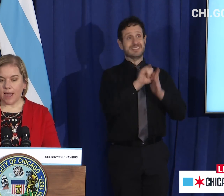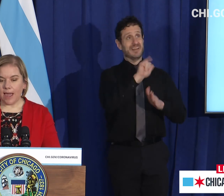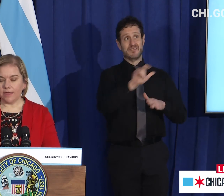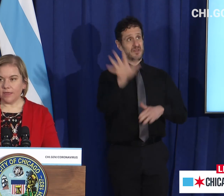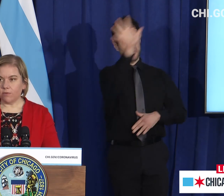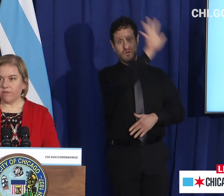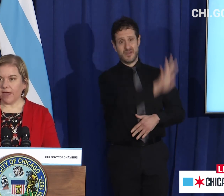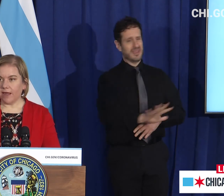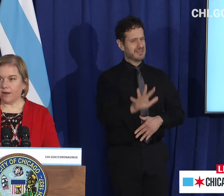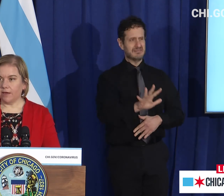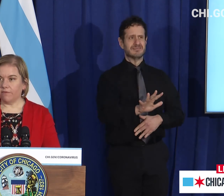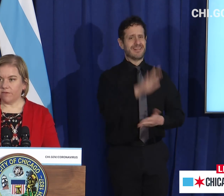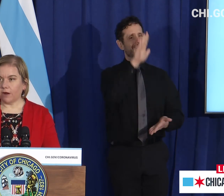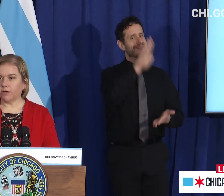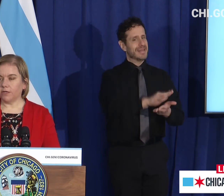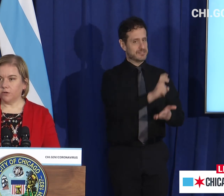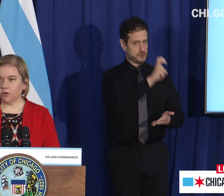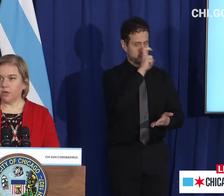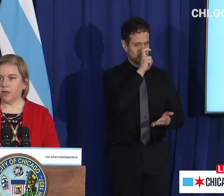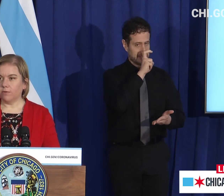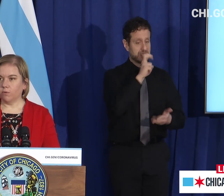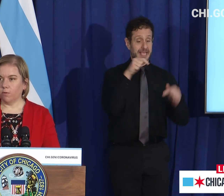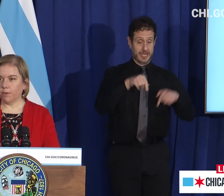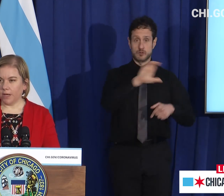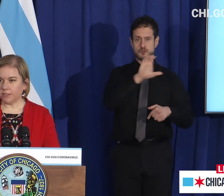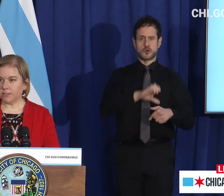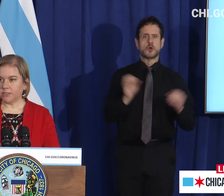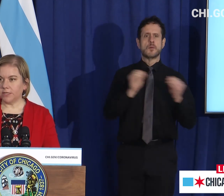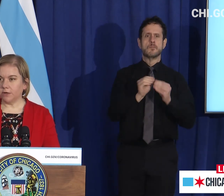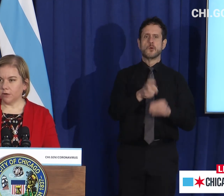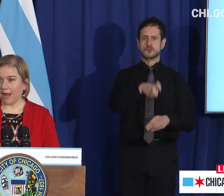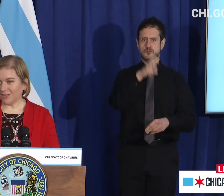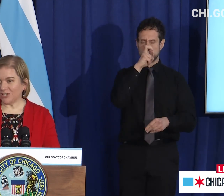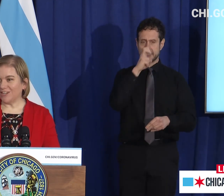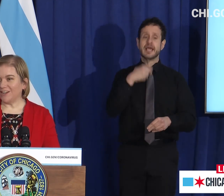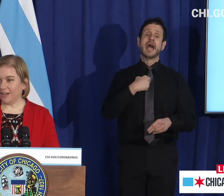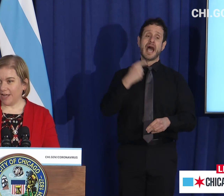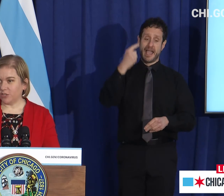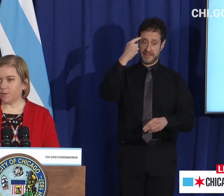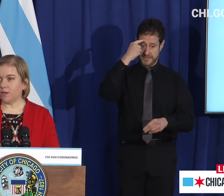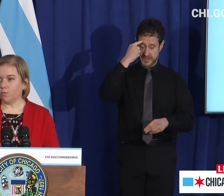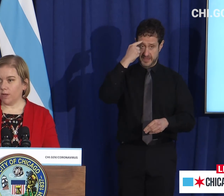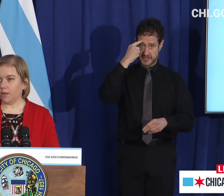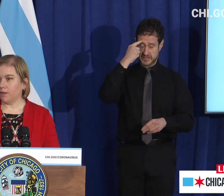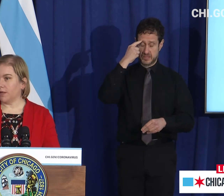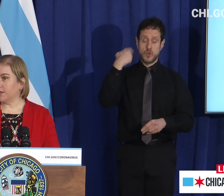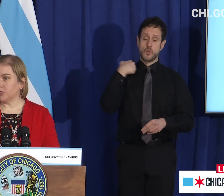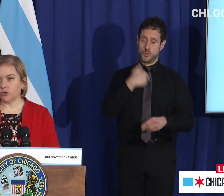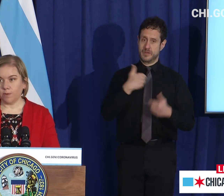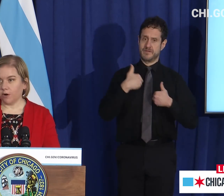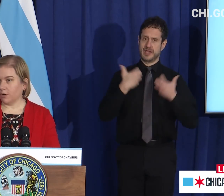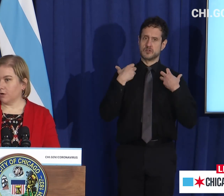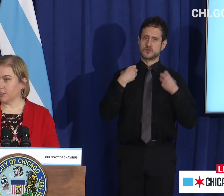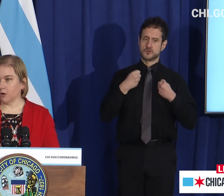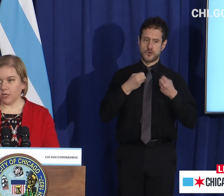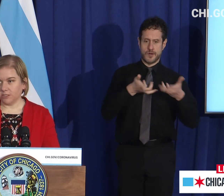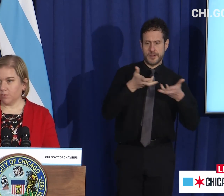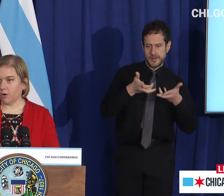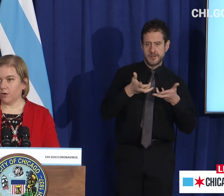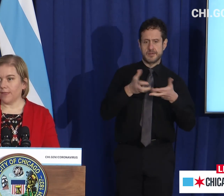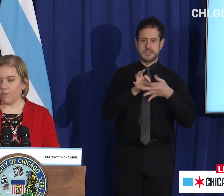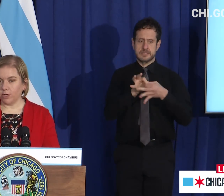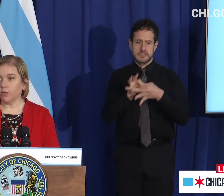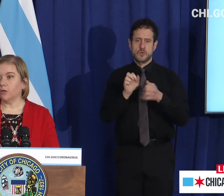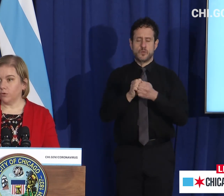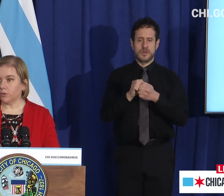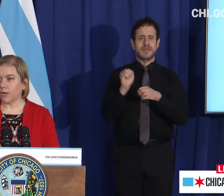And I think we've had a very good and robust interaction and engagement with industry partners across the